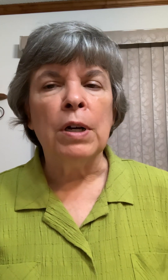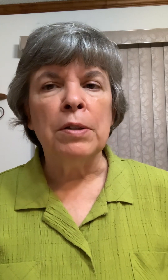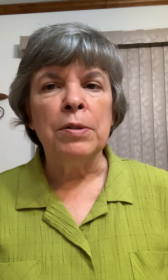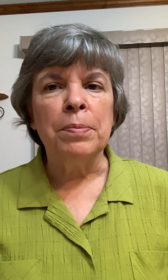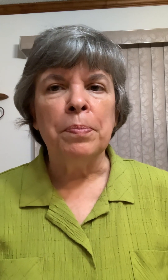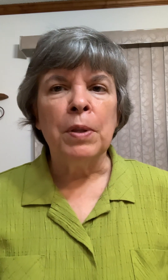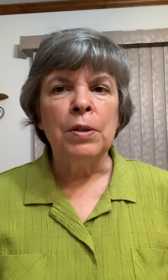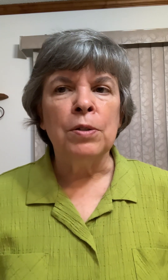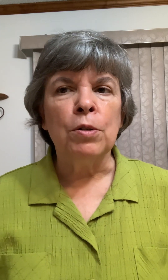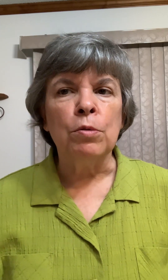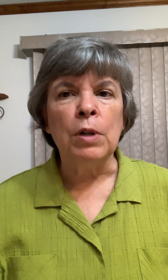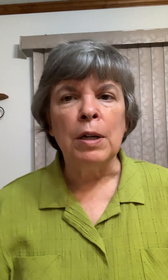us. So,